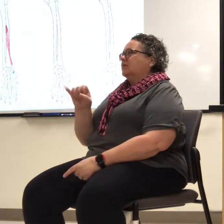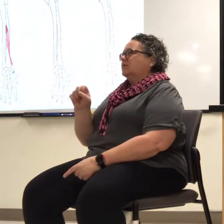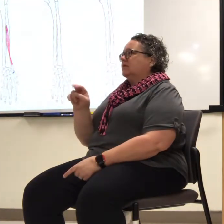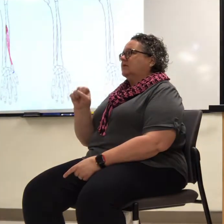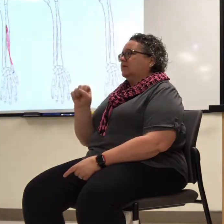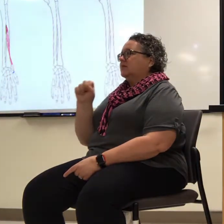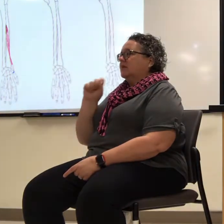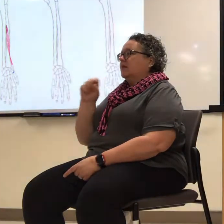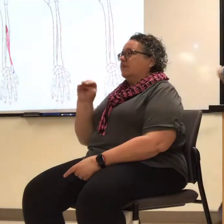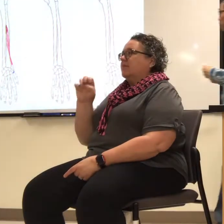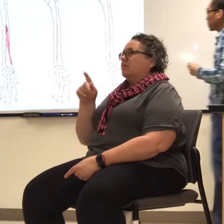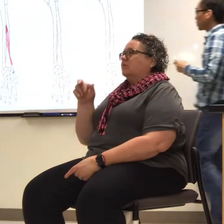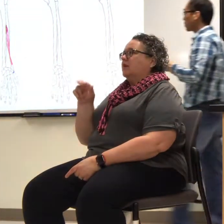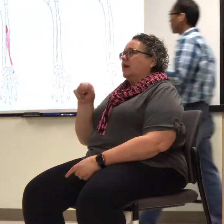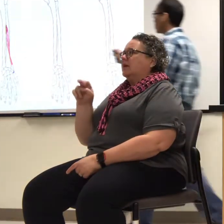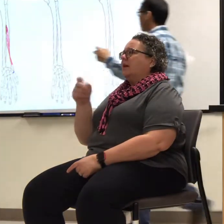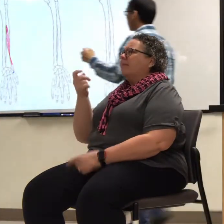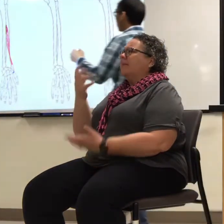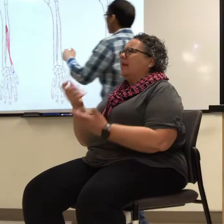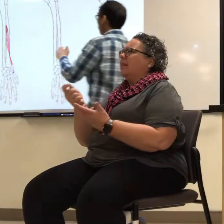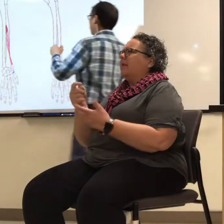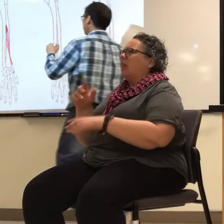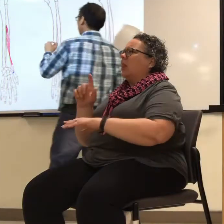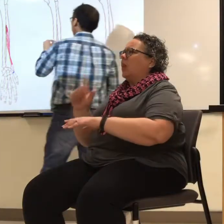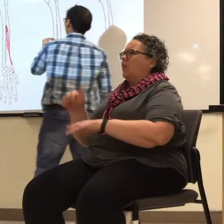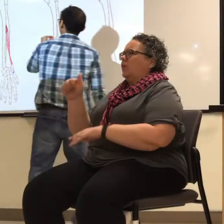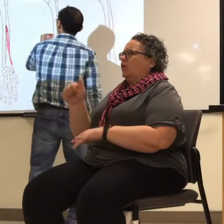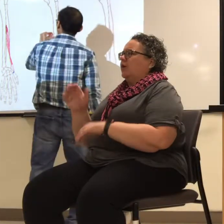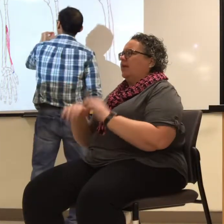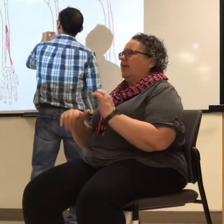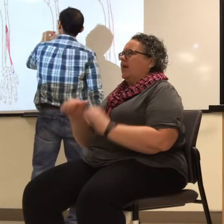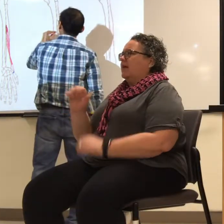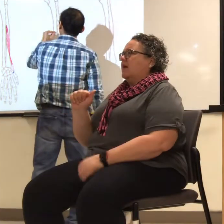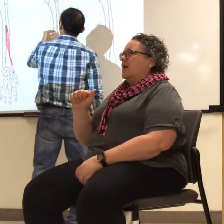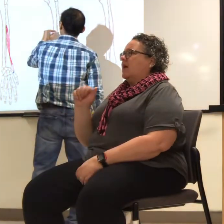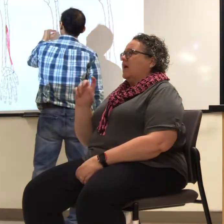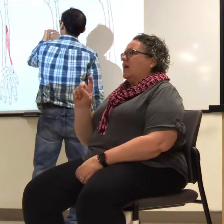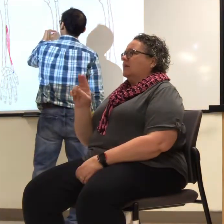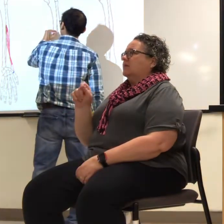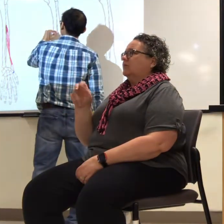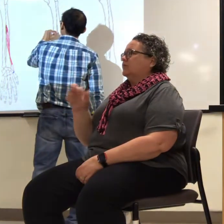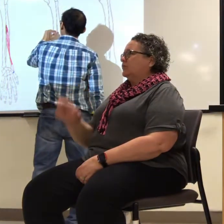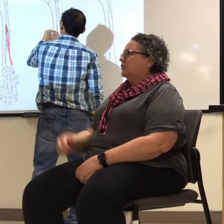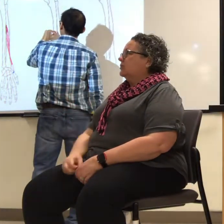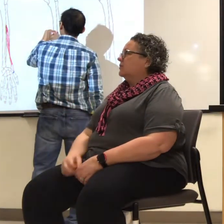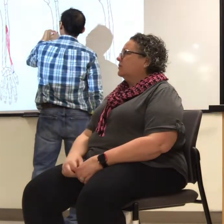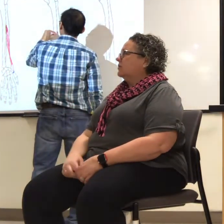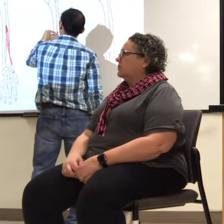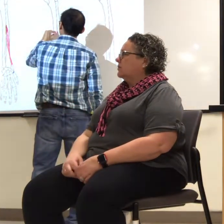lower than the abductor. Maybe it starts down here a little more.